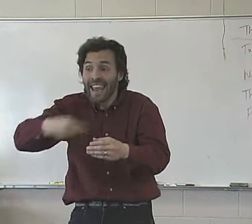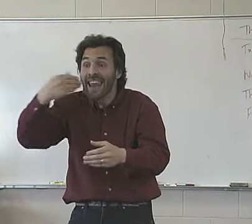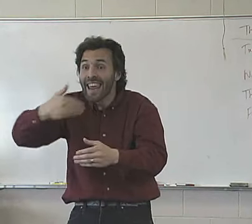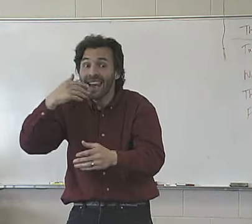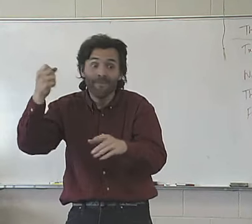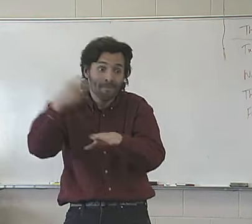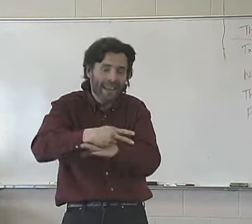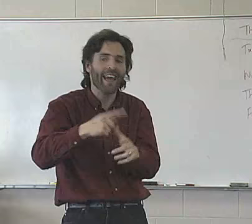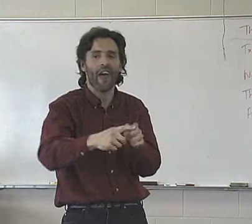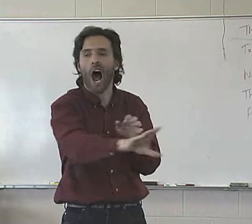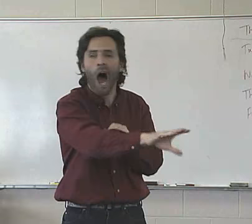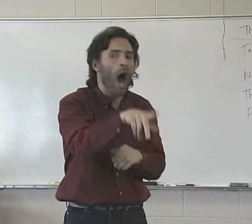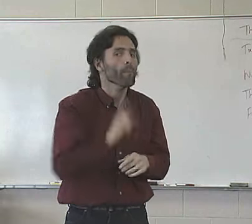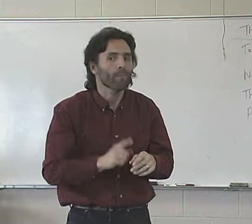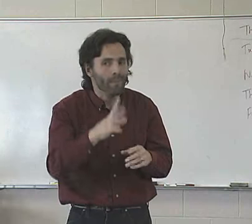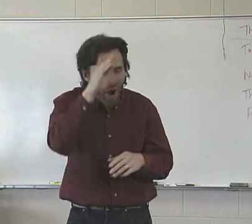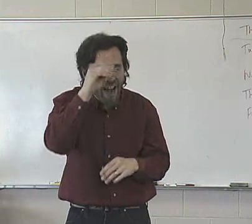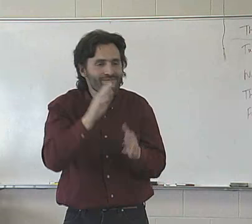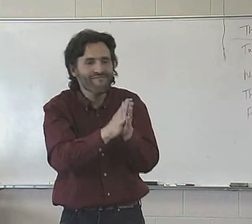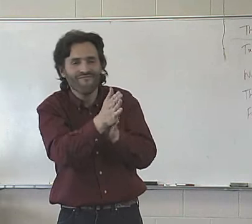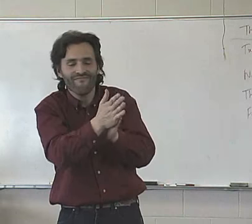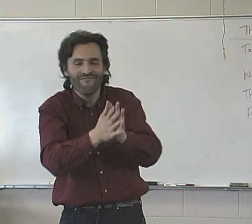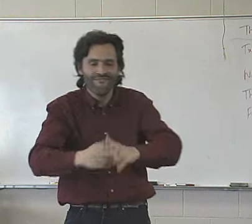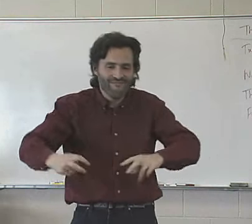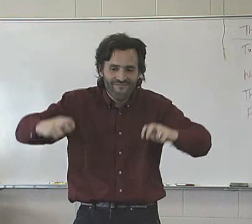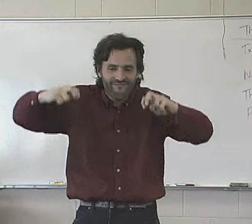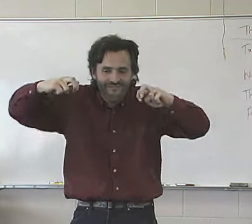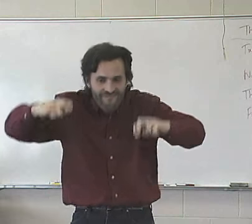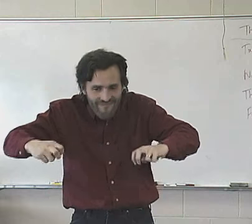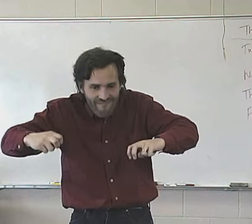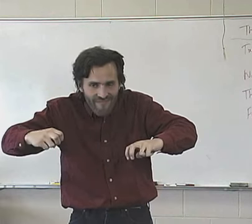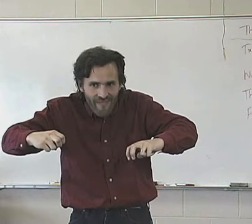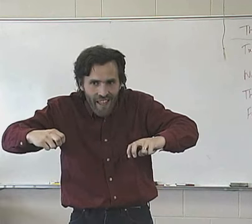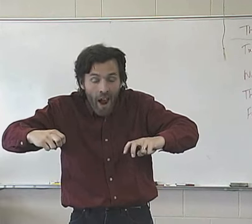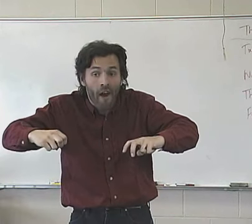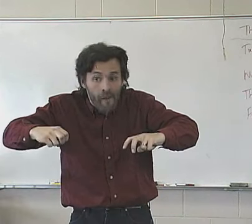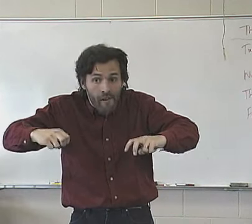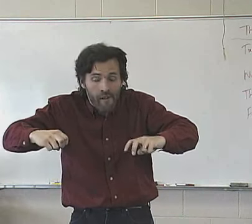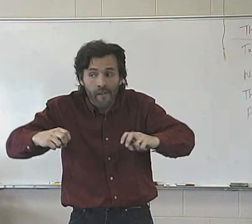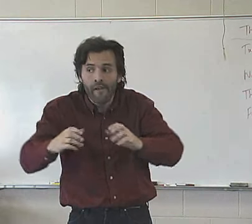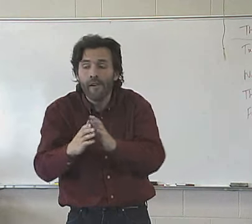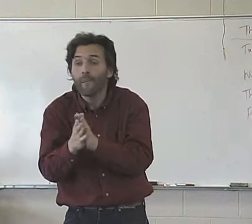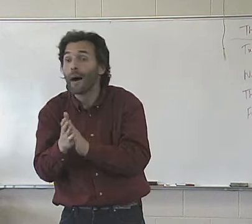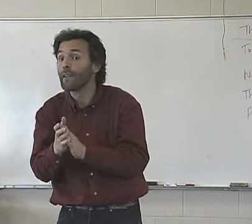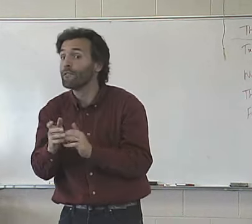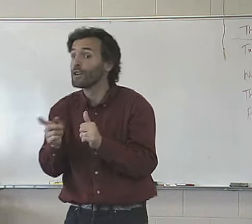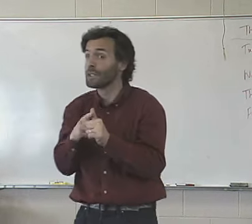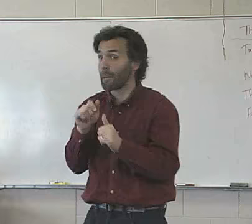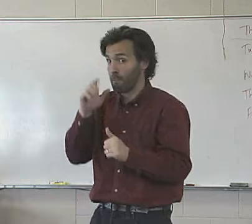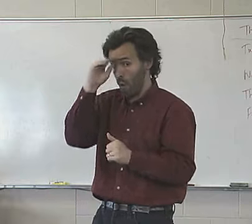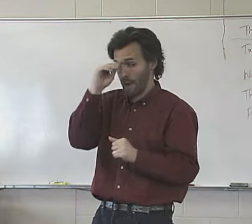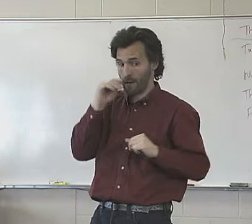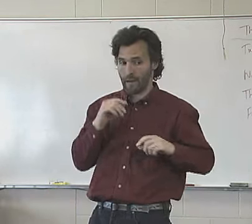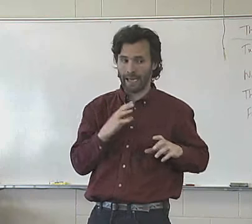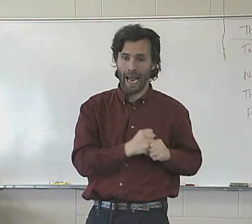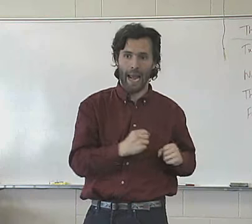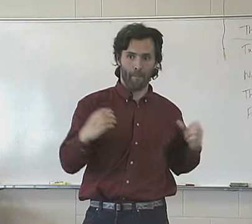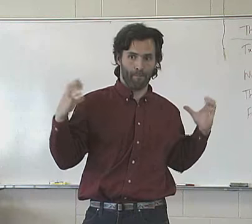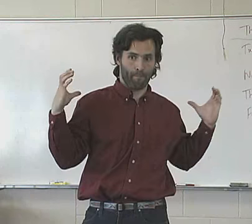So he sat right down in front of that great big pot. But before the Ash Lad sat down, he snuck over and he got his